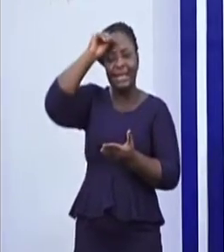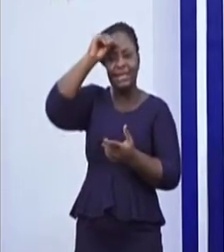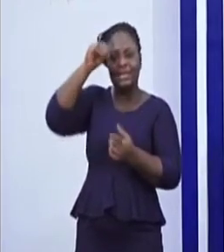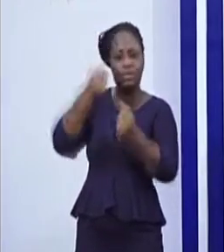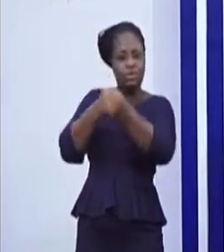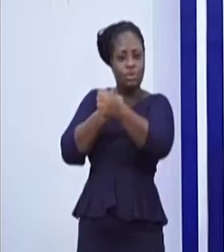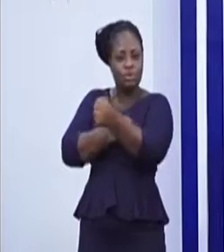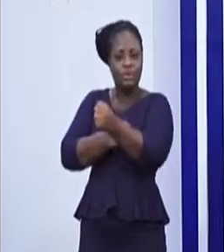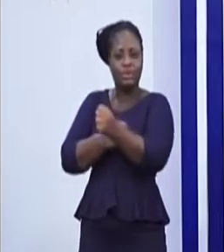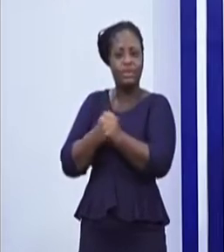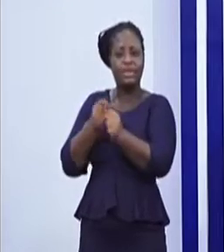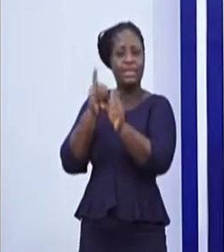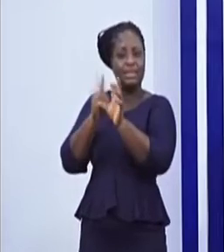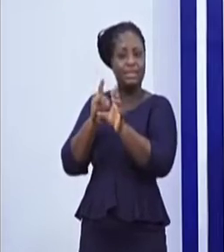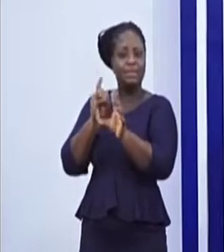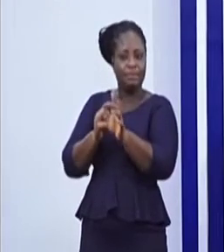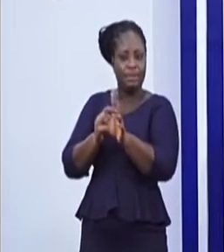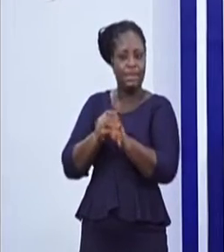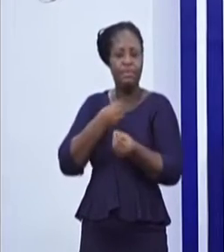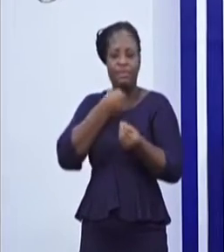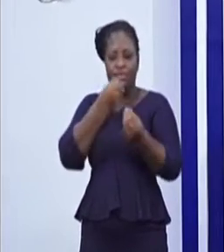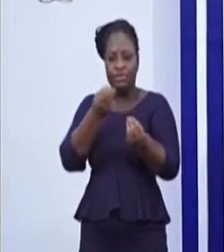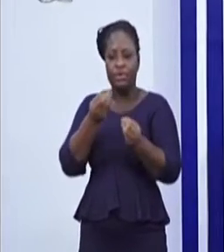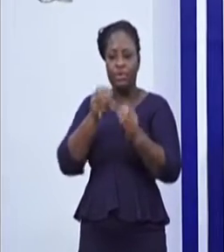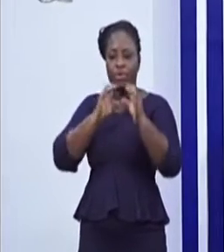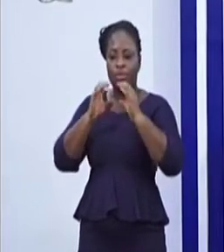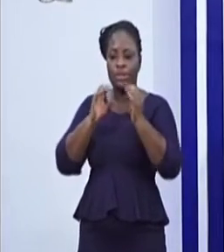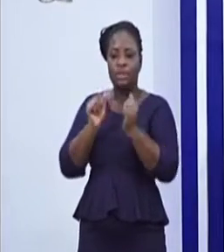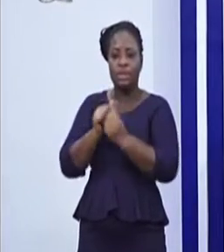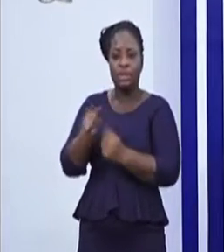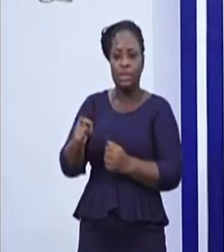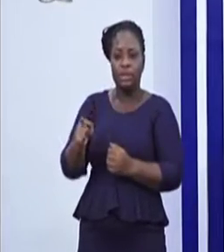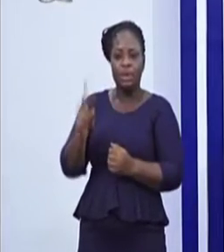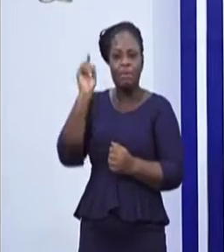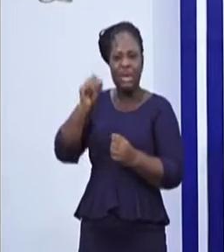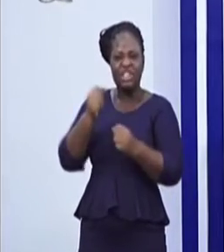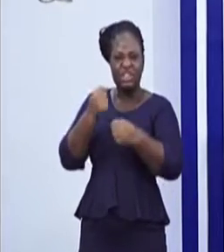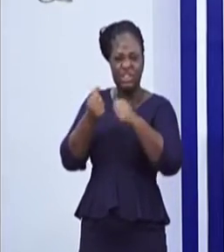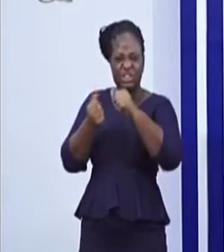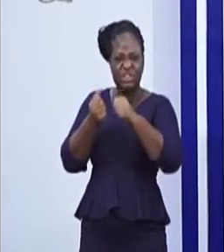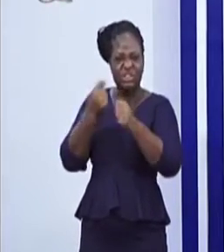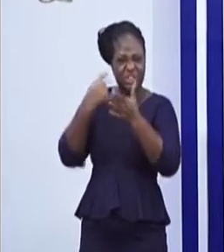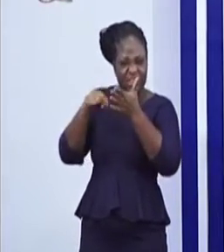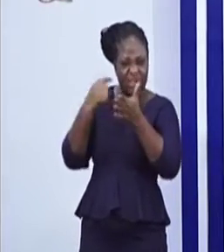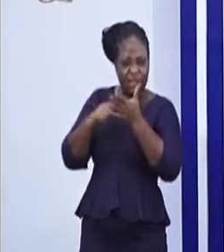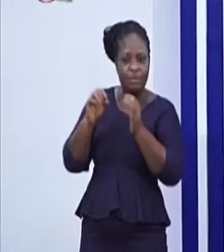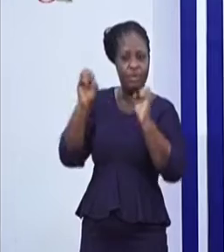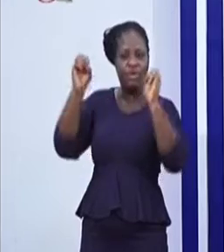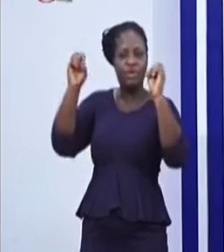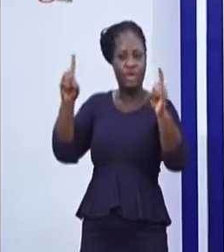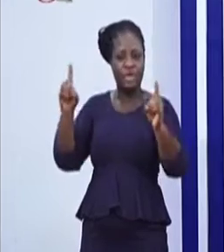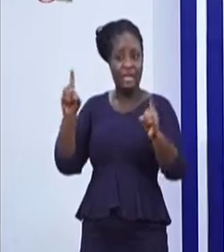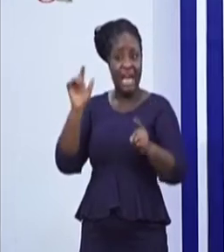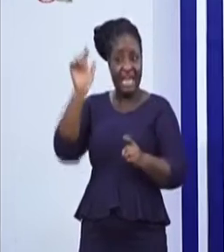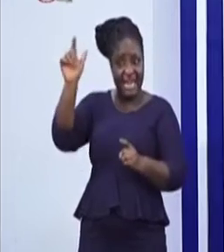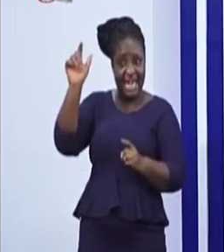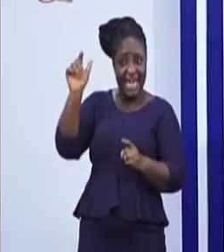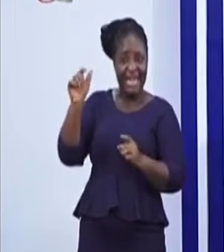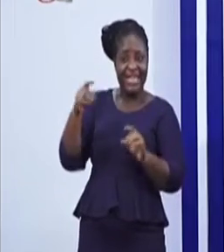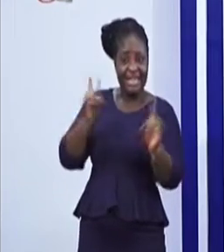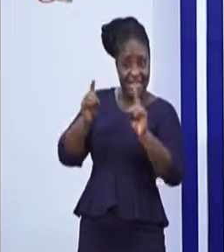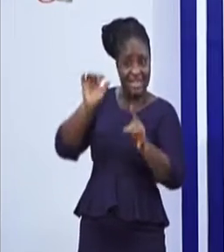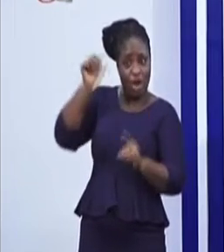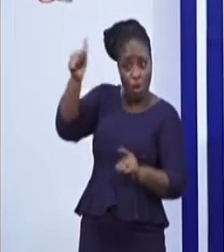persons with disabilities. I'm informed by the Minister for Communications that we'll quickly need to check from the Ministry of Education that has developed the